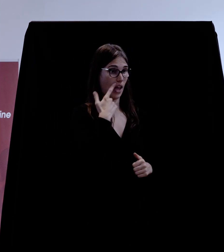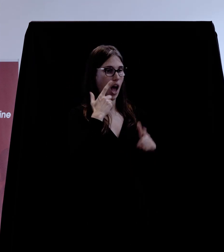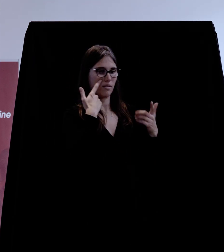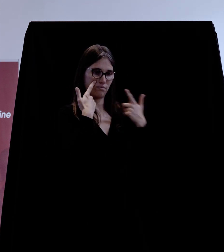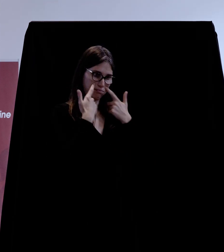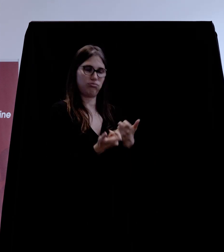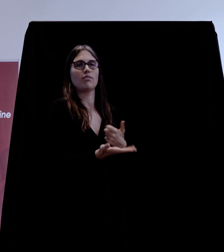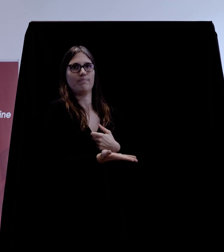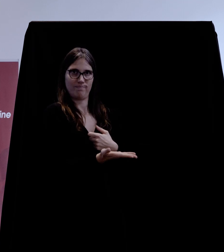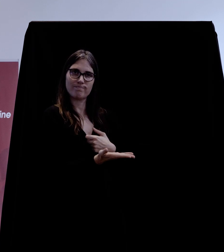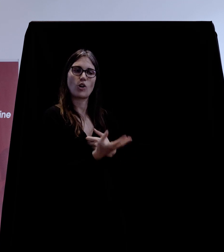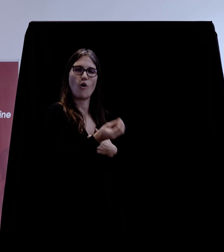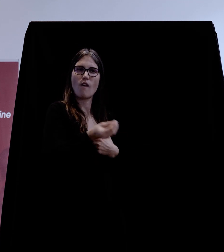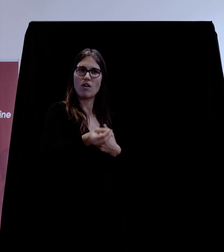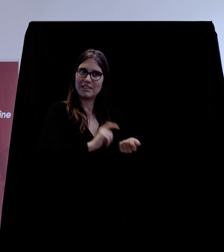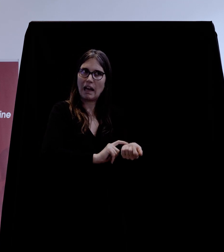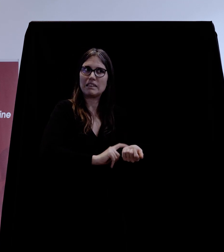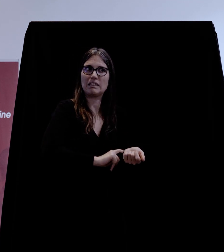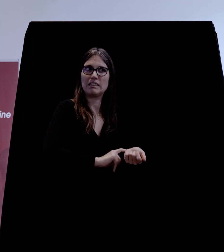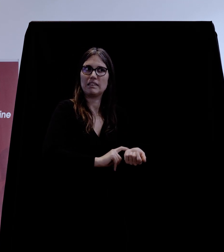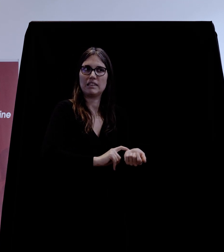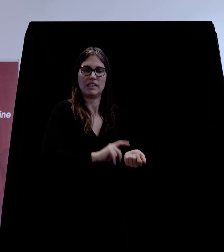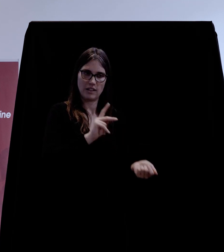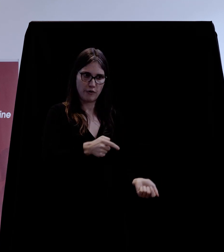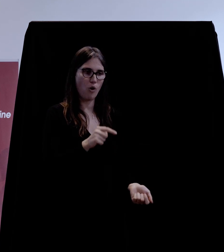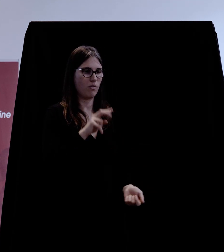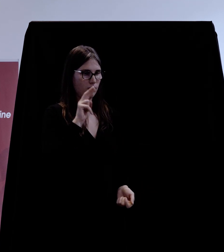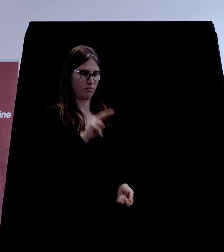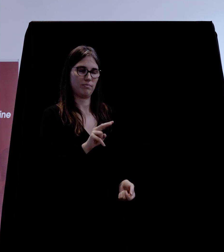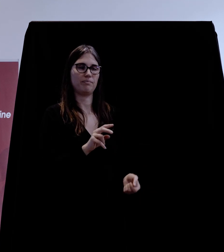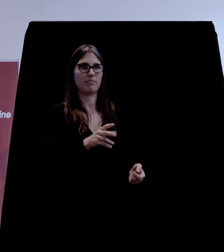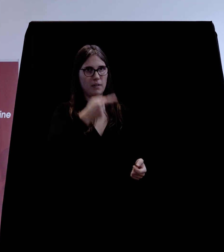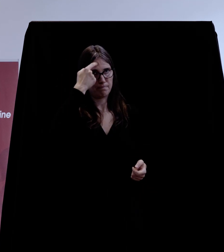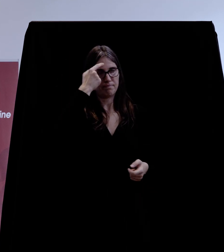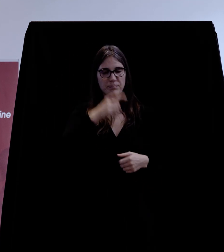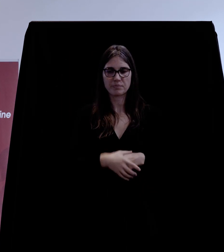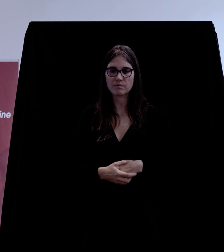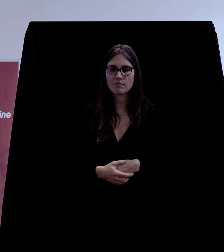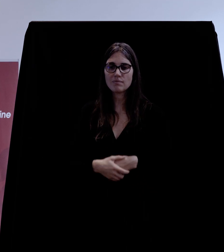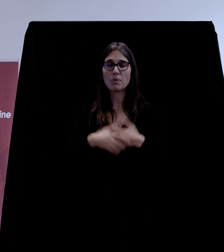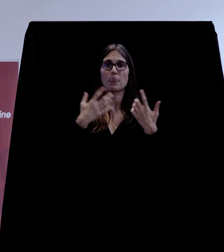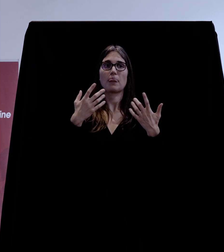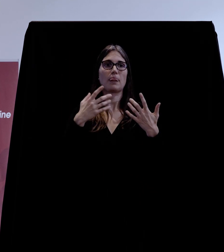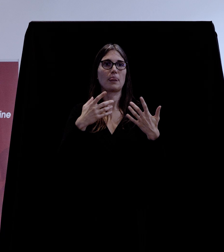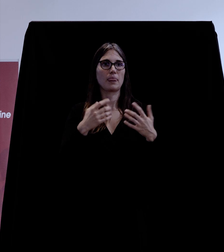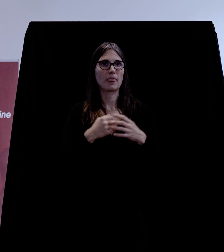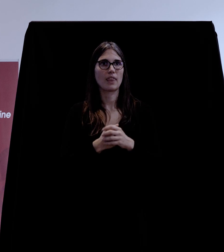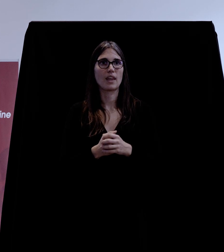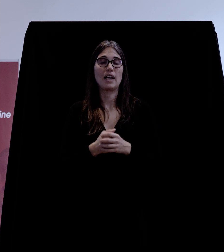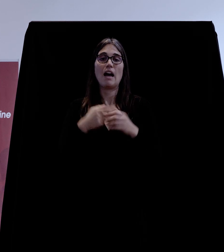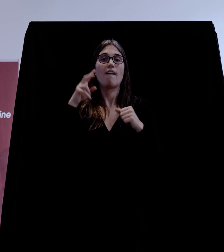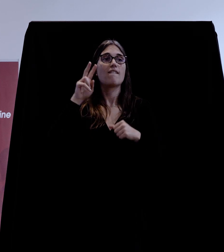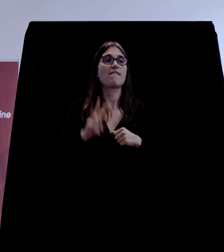Um, high levels of sensation seeking. Well, of course, they have high levels of sensation seeking. Their brain needs as